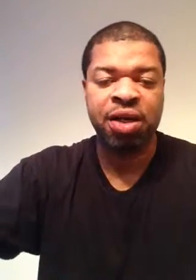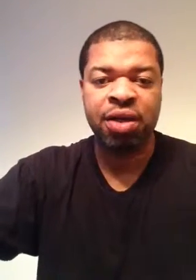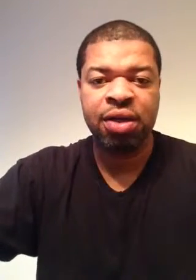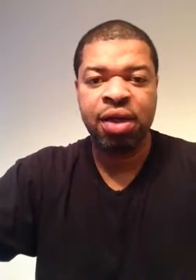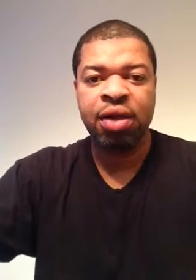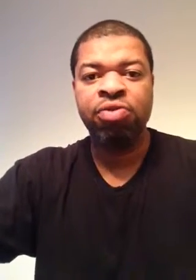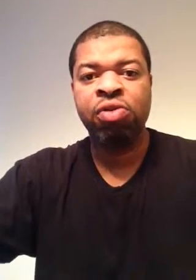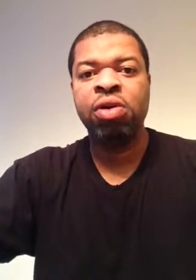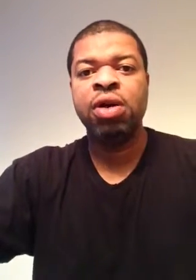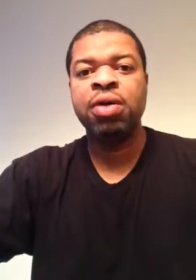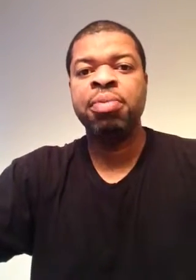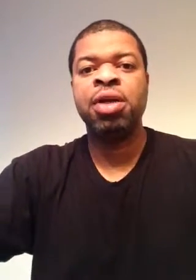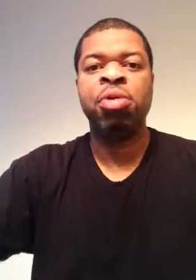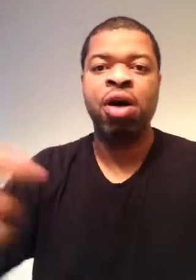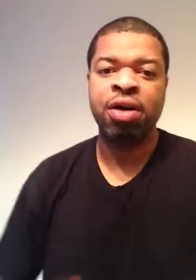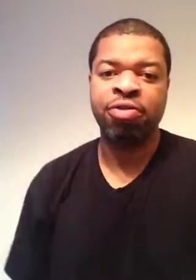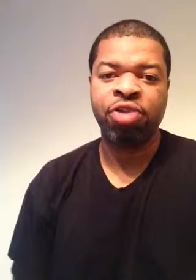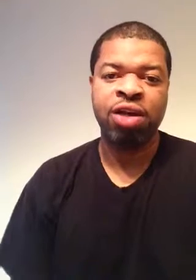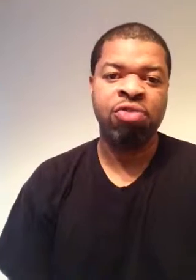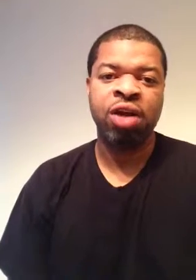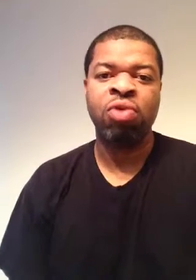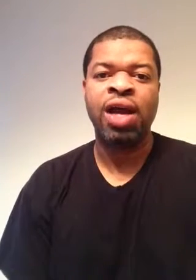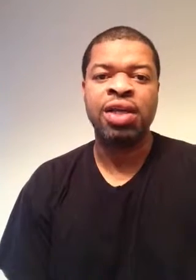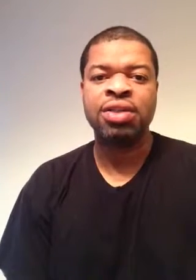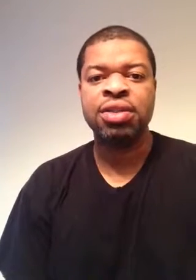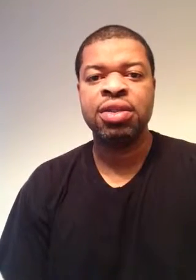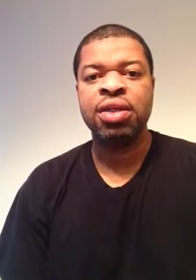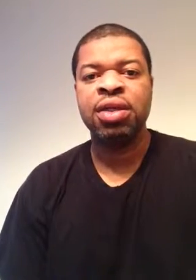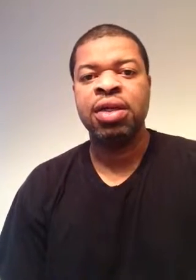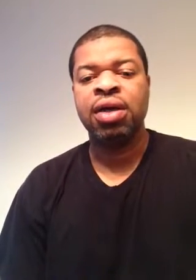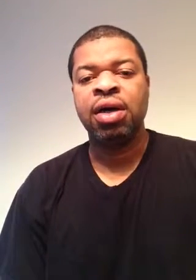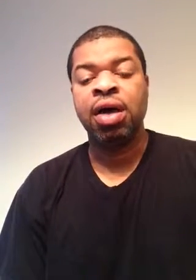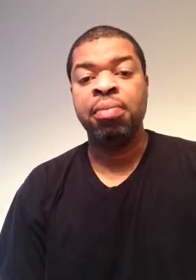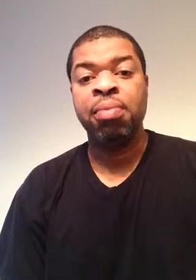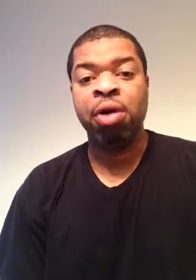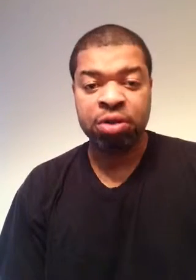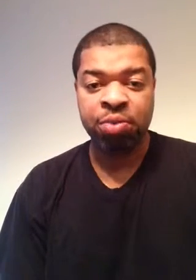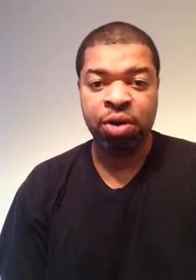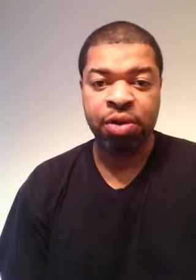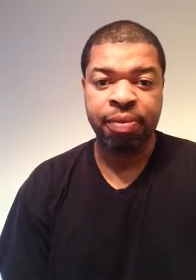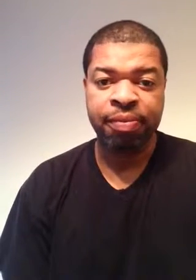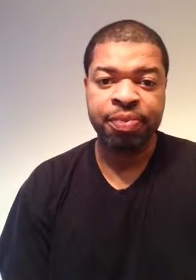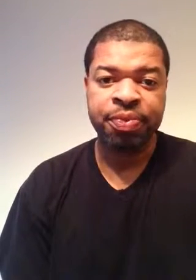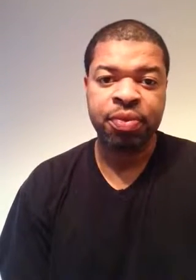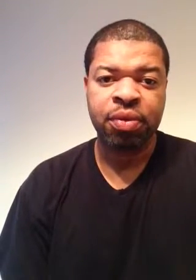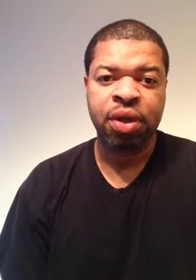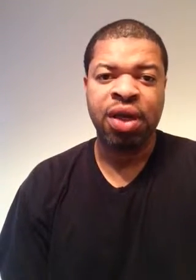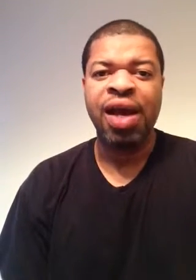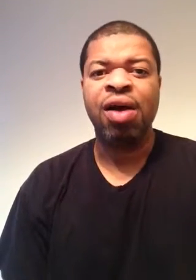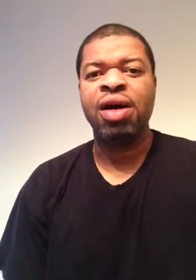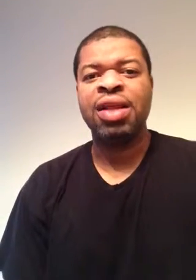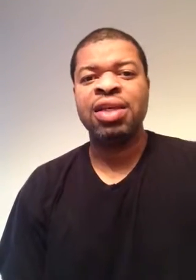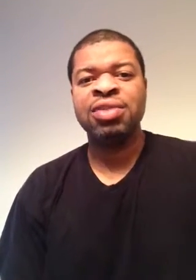public for being a part of the Freddie Gray riots in Baltimore. Now, I think it's